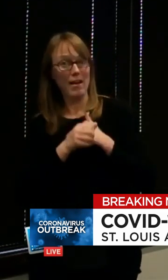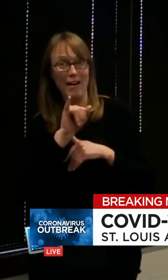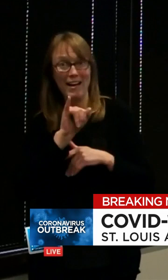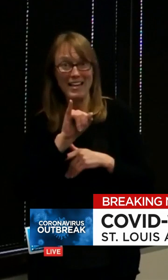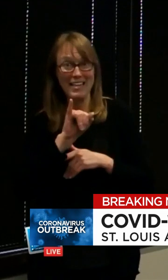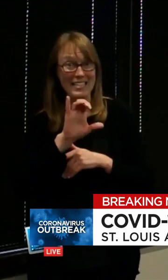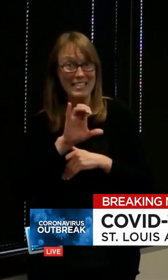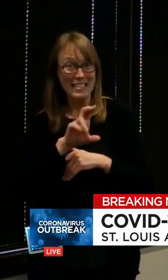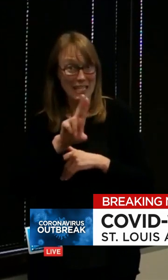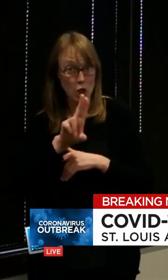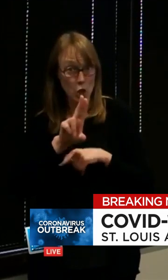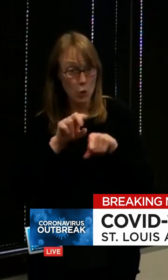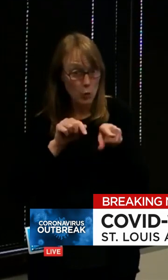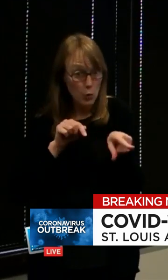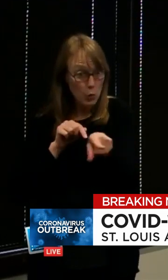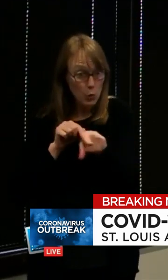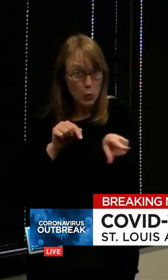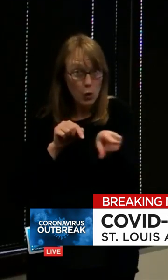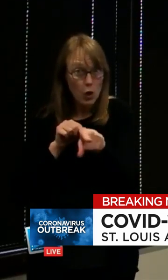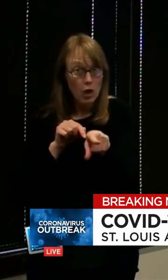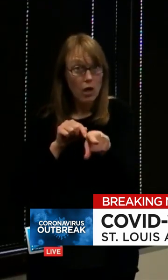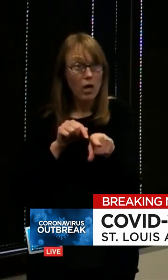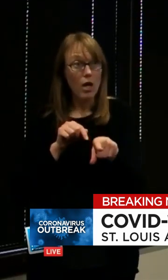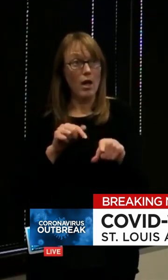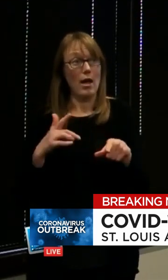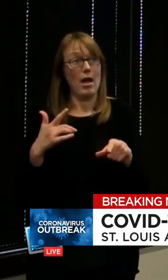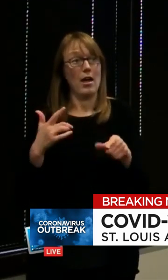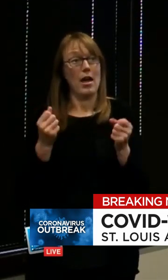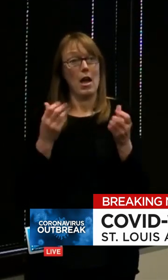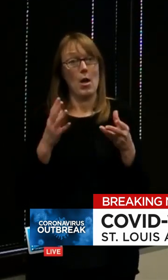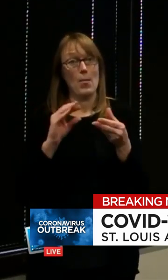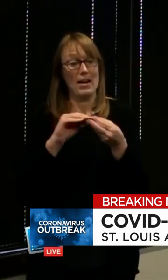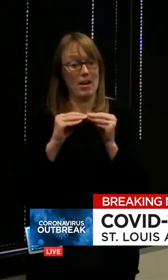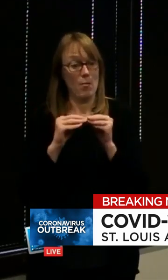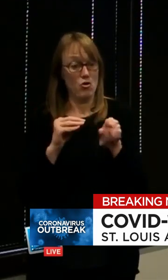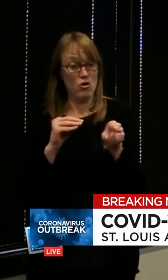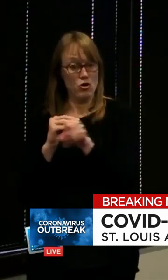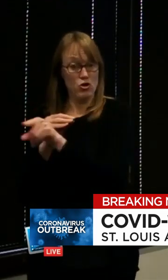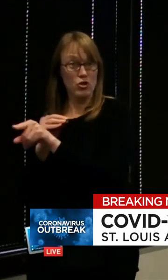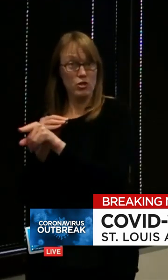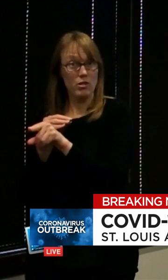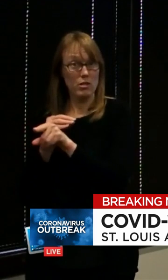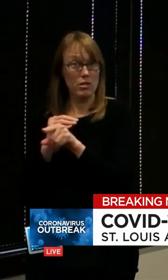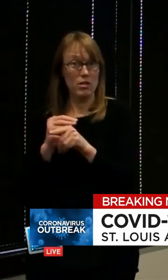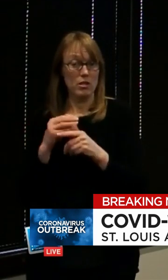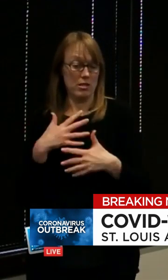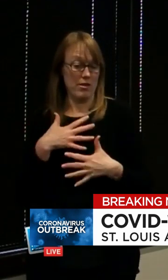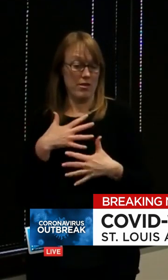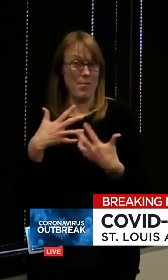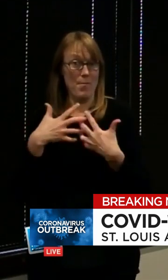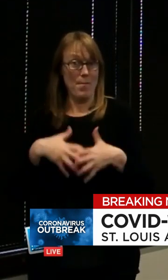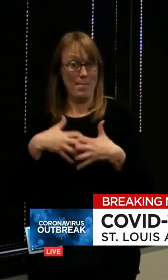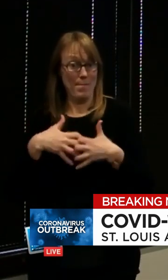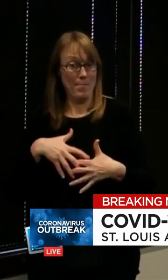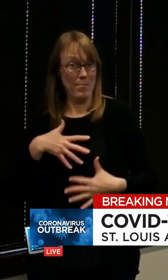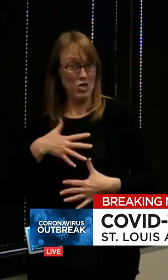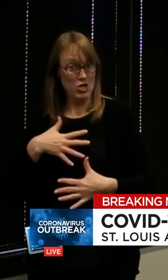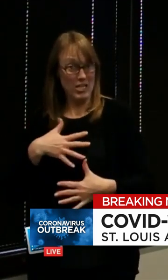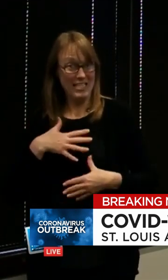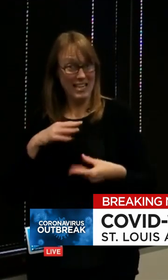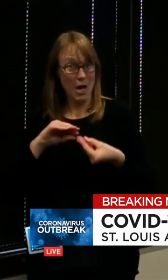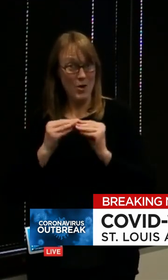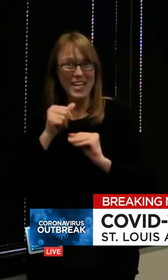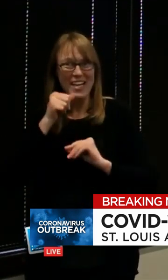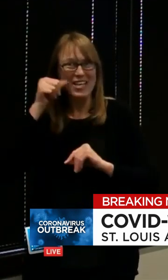that trend hold true with the numbers today, with the ventilator numbers going from 139 yesterday